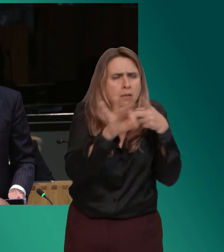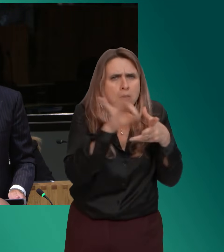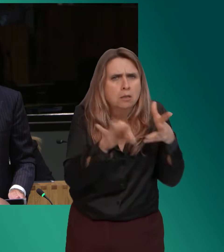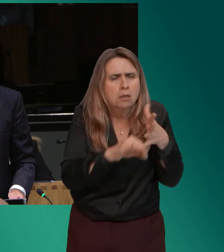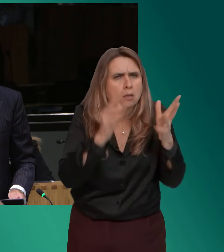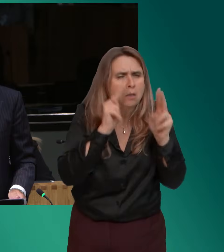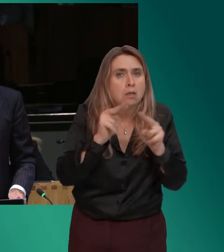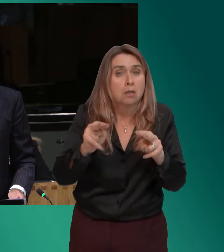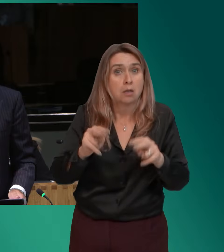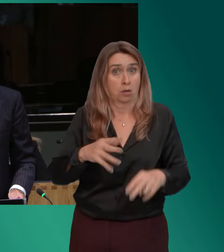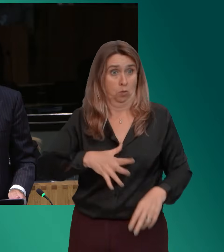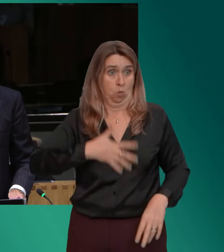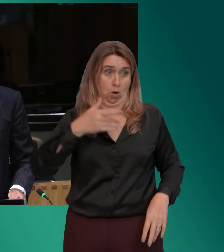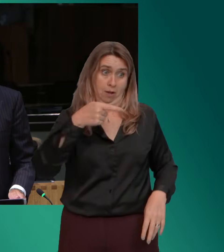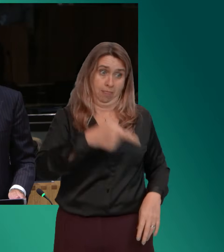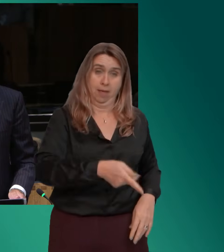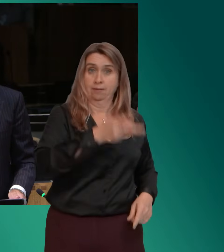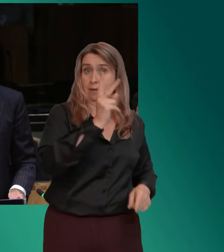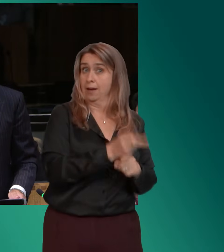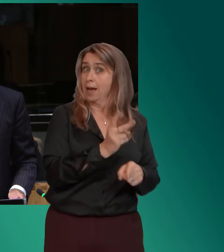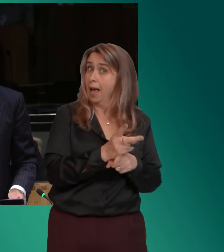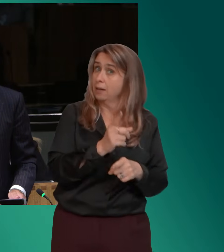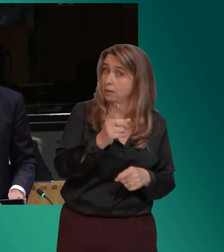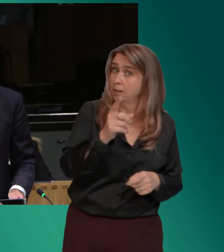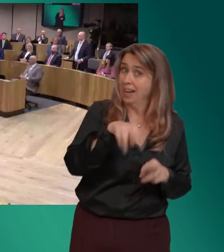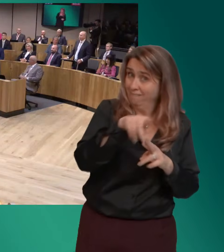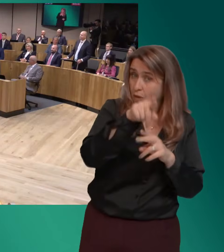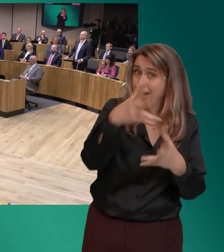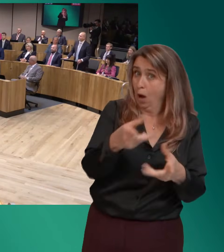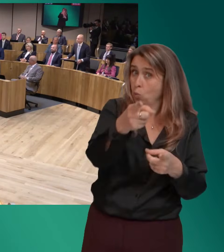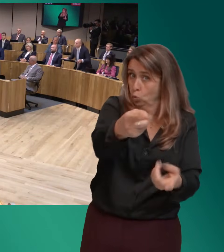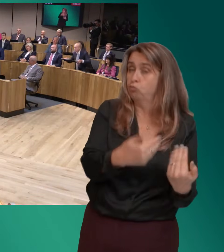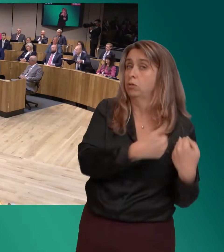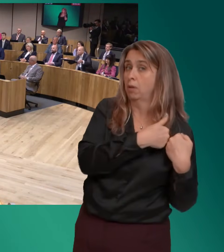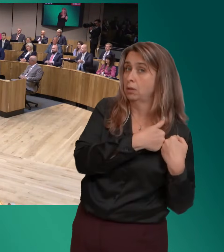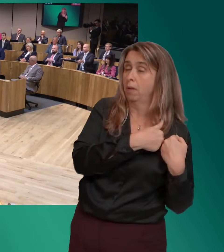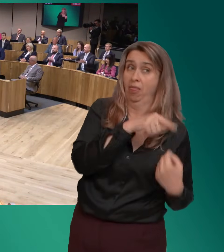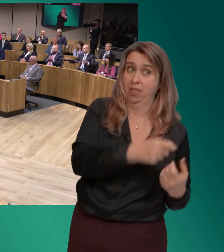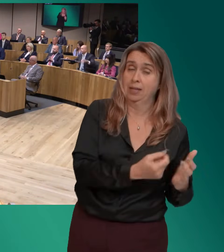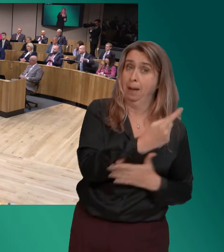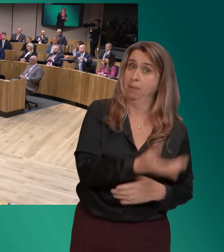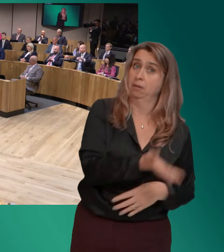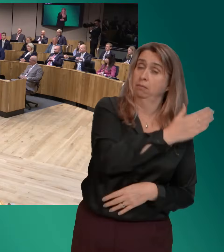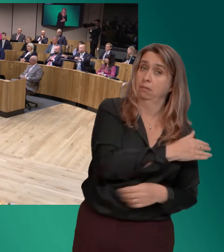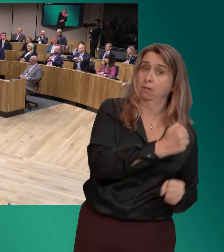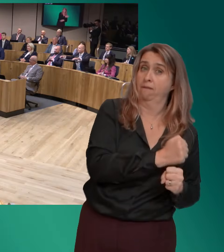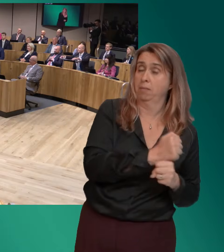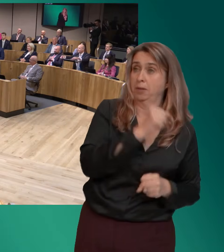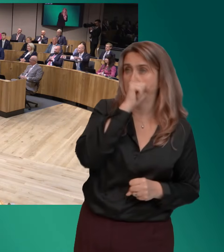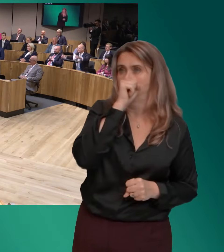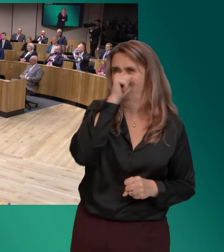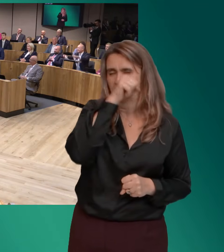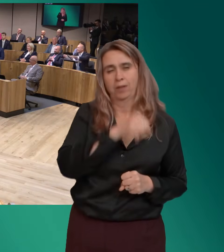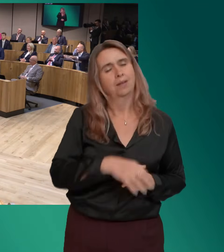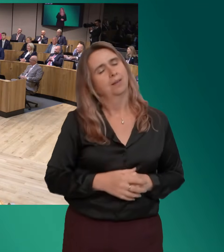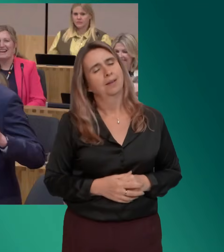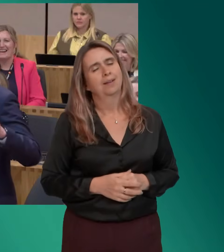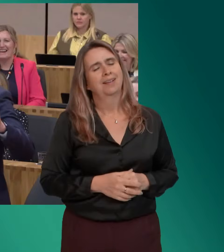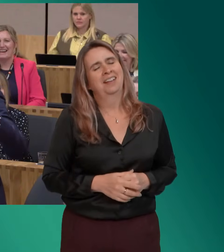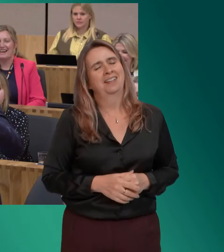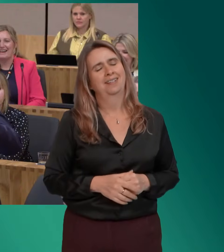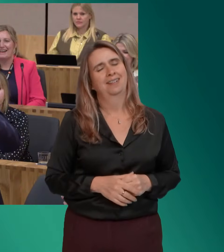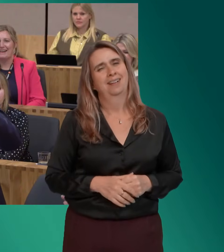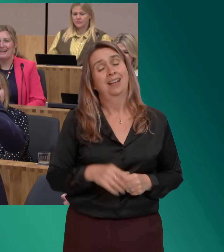that this scandal will not be repeated under your watch? It's going to be a very long Senedd term. It's about if